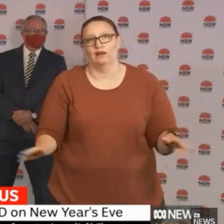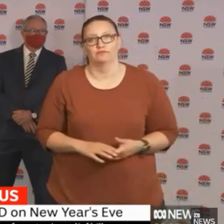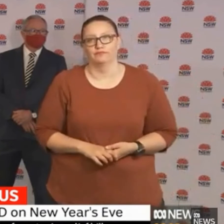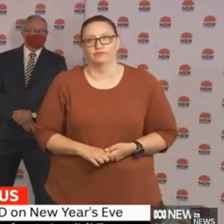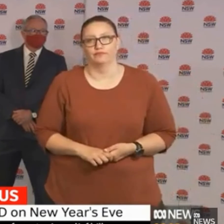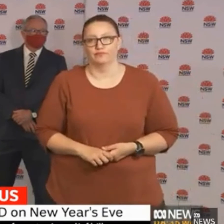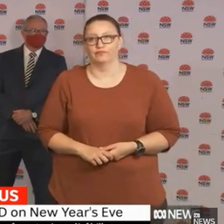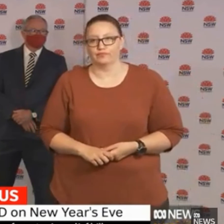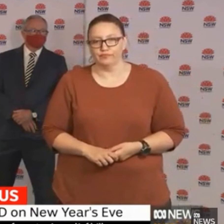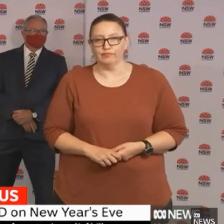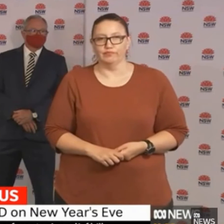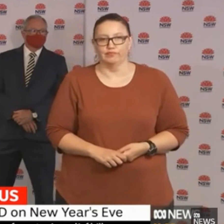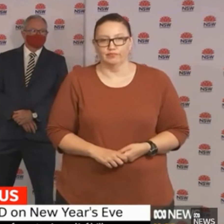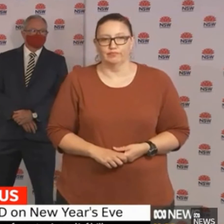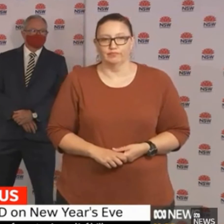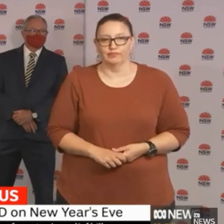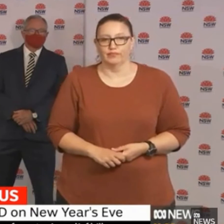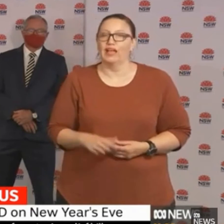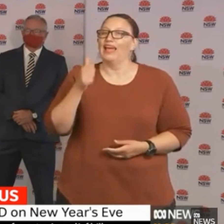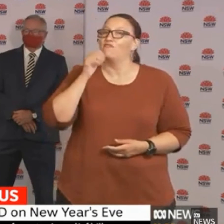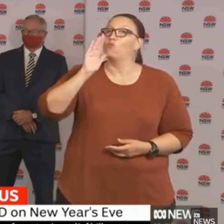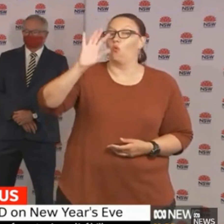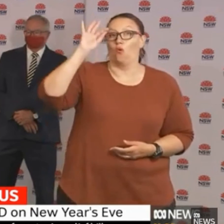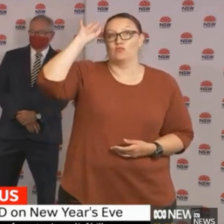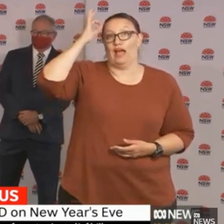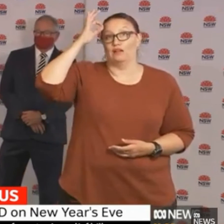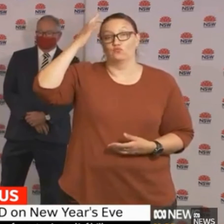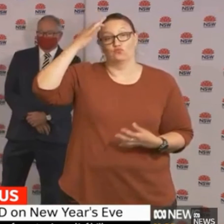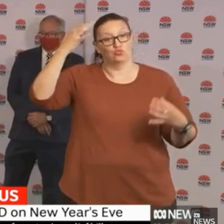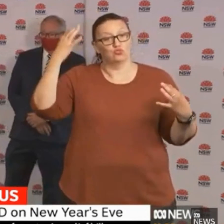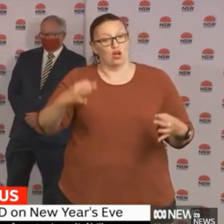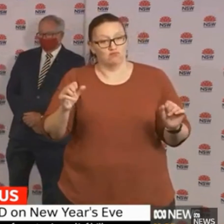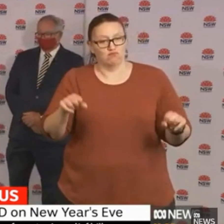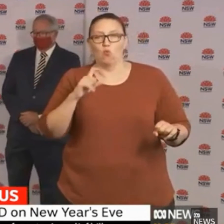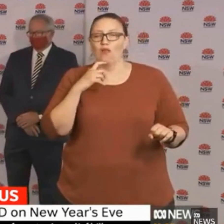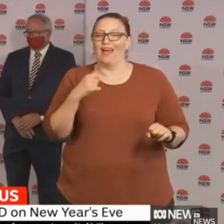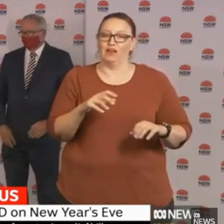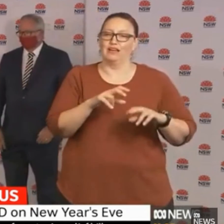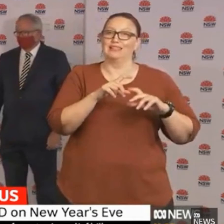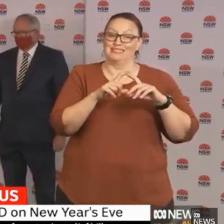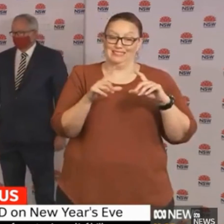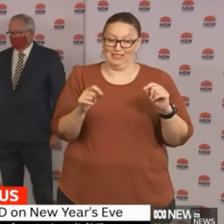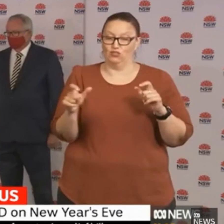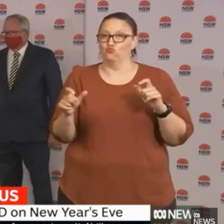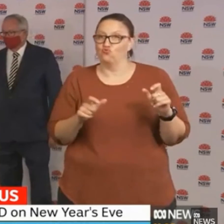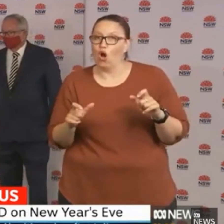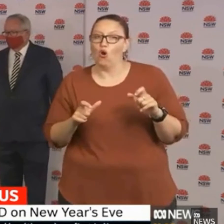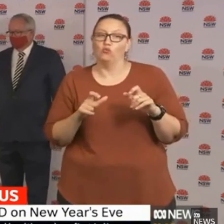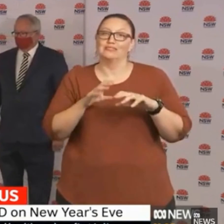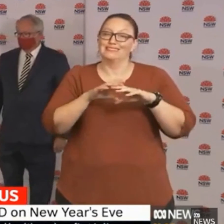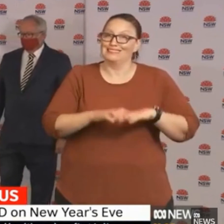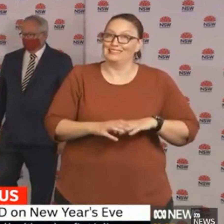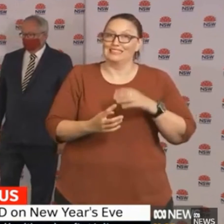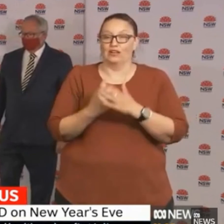So if the local council deems it appropriate to have a ticketed seated, controlled event, you will be allowed